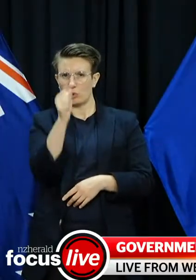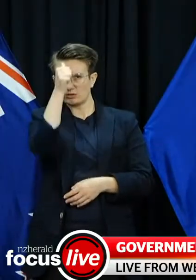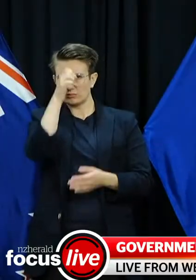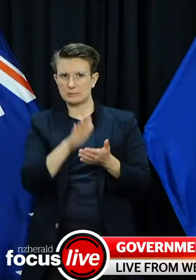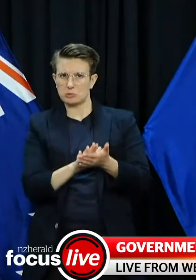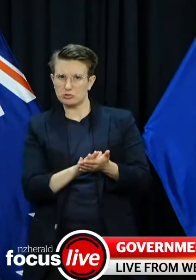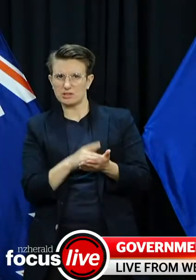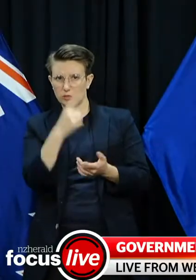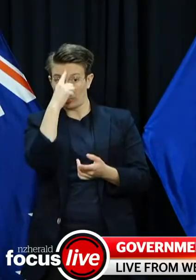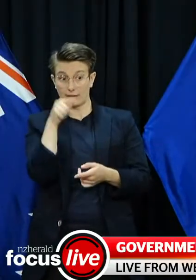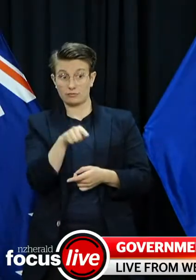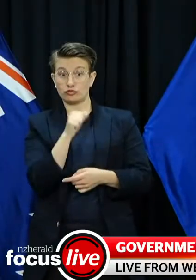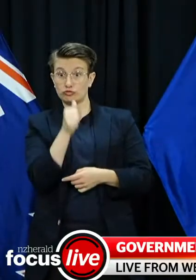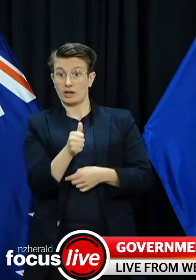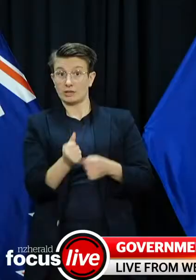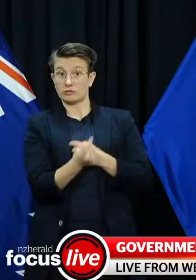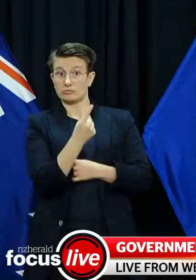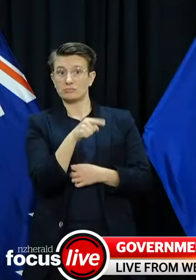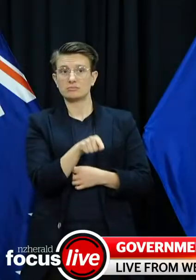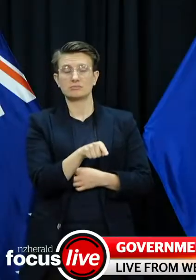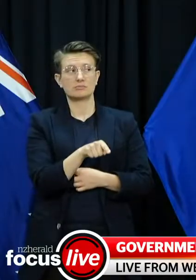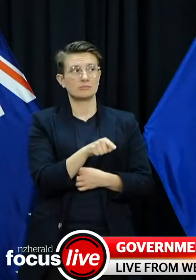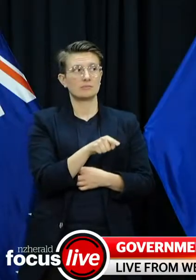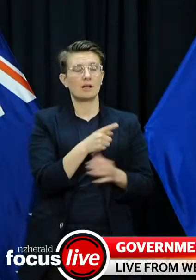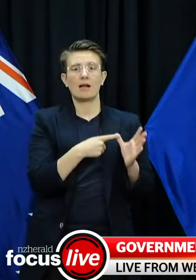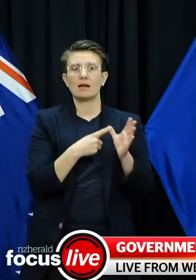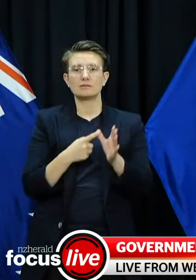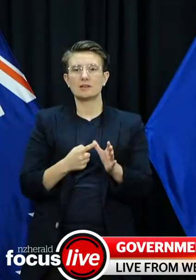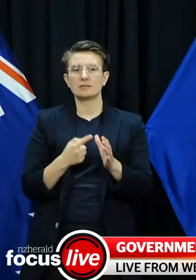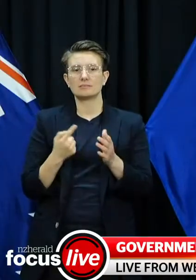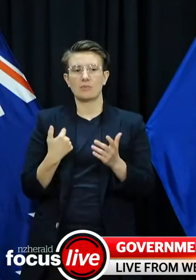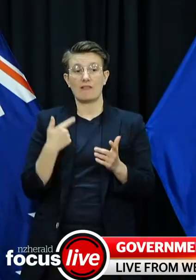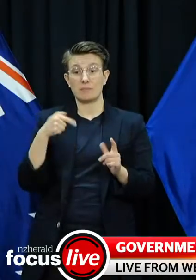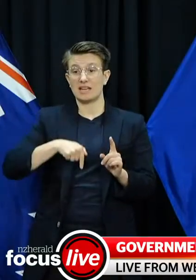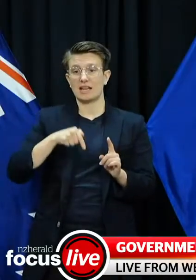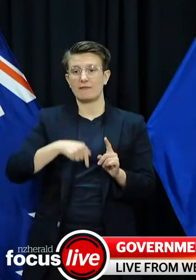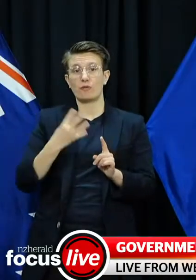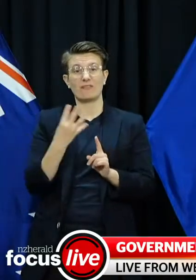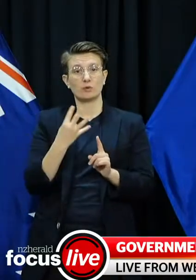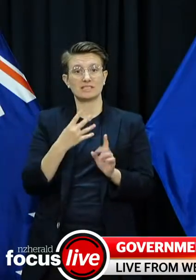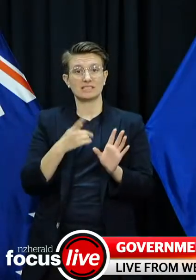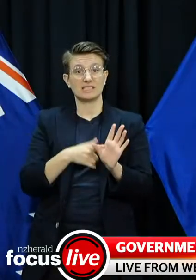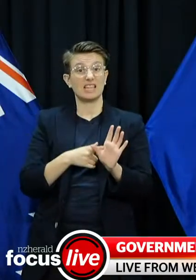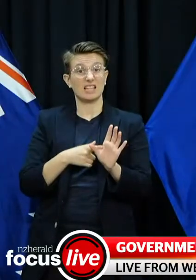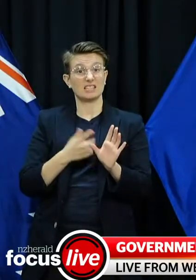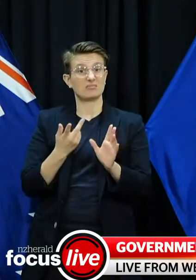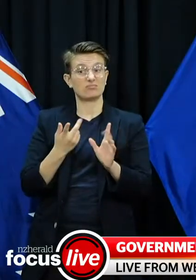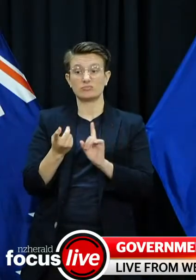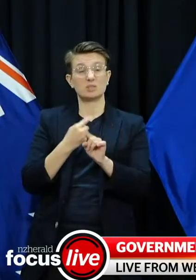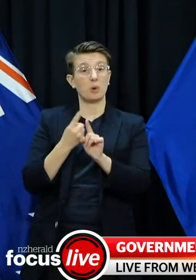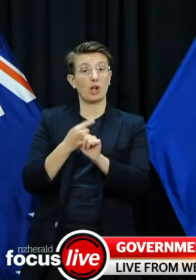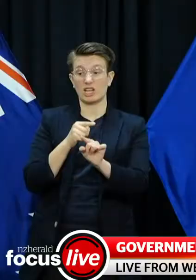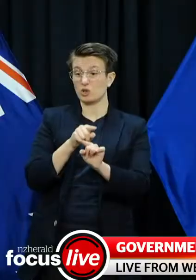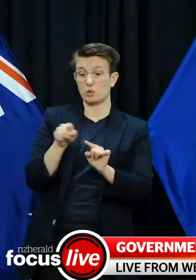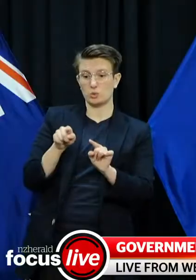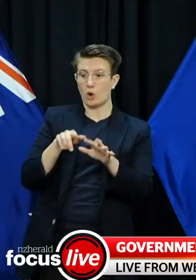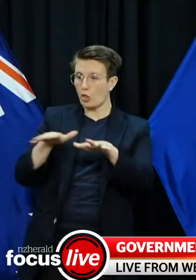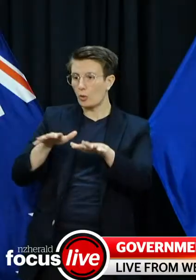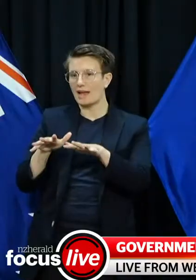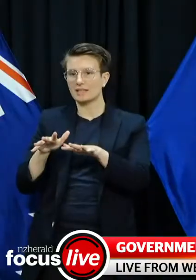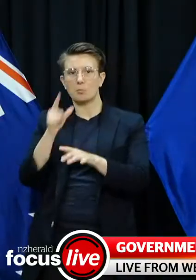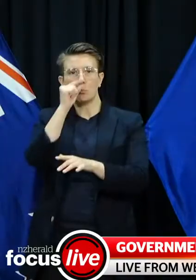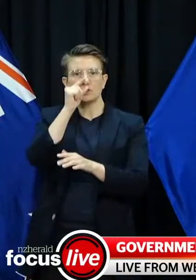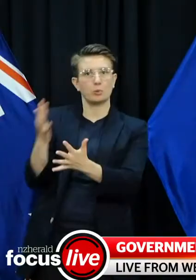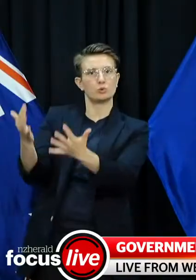for 13 years responding to large earthquakes and tsunamis. This is the first time we've had this particular sequence, but every sequence we